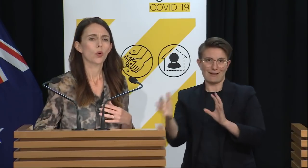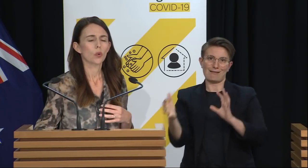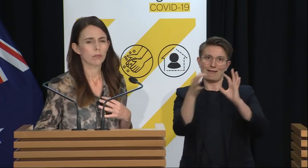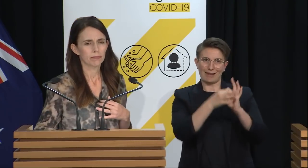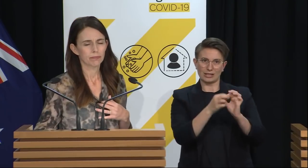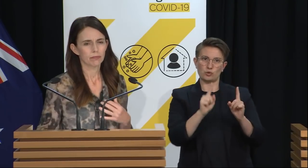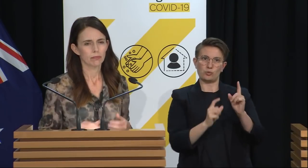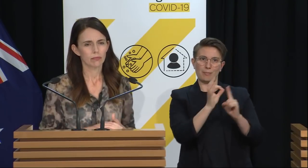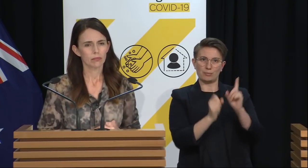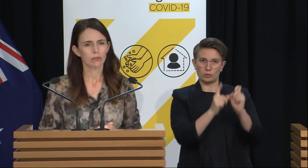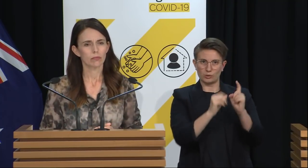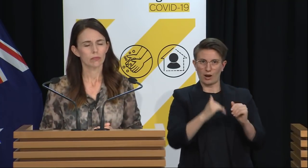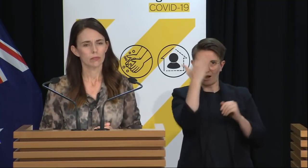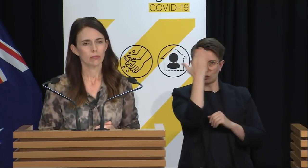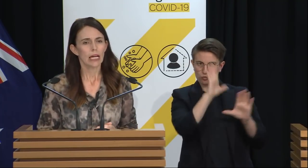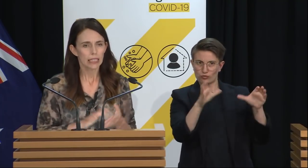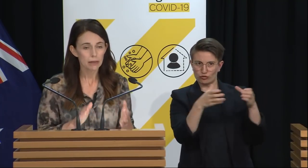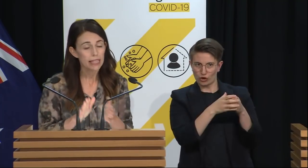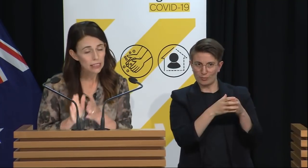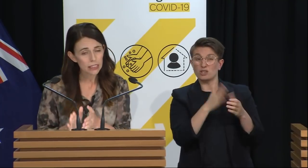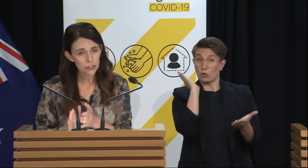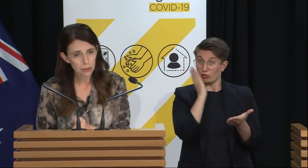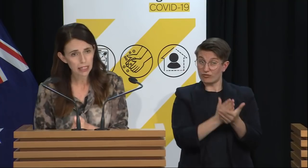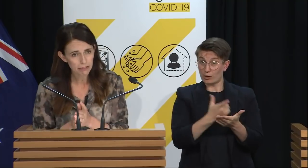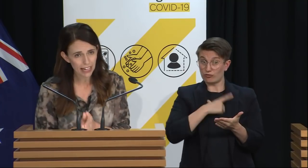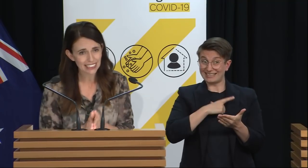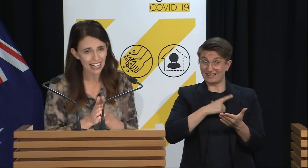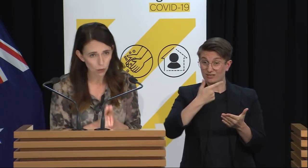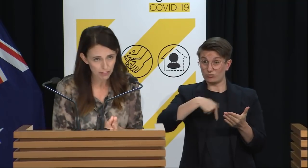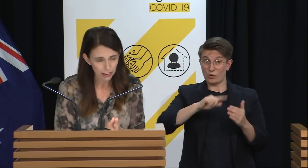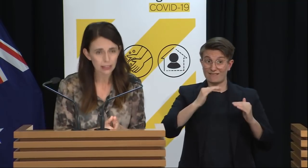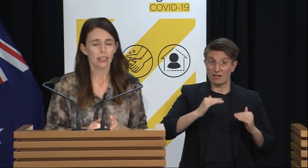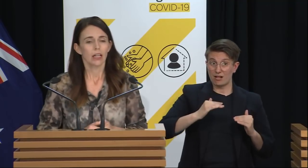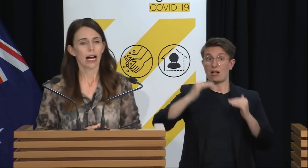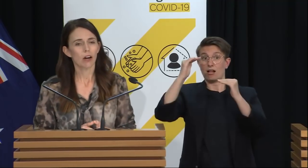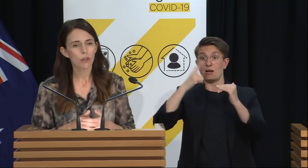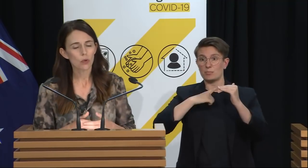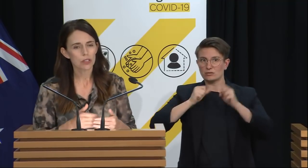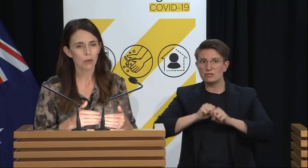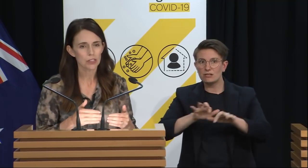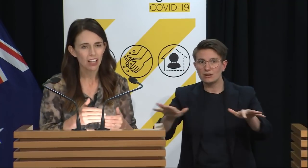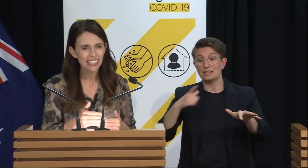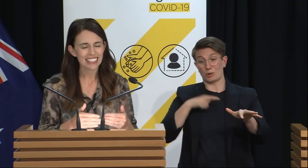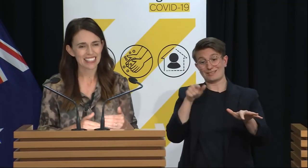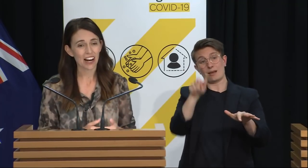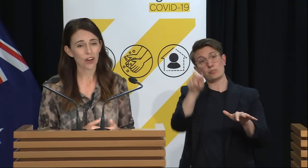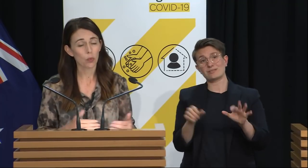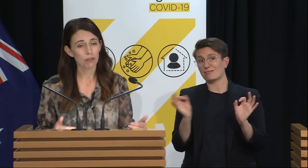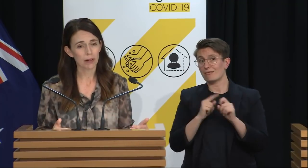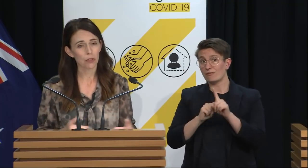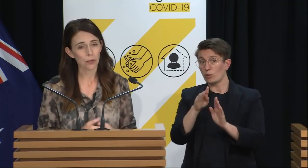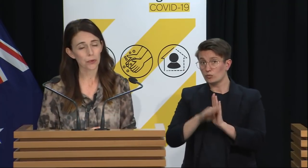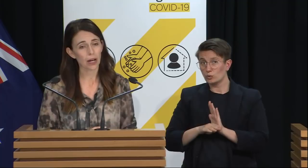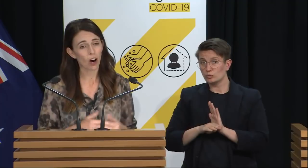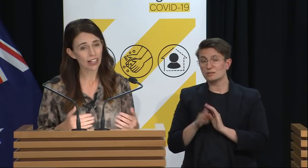many places and potentially exposed so many people. That is a contributing factor. However, of course, the most likely scenario would